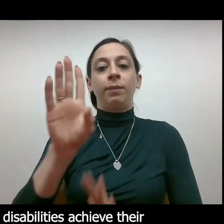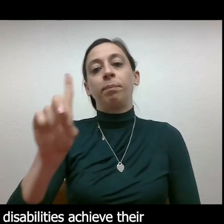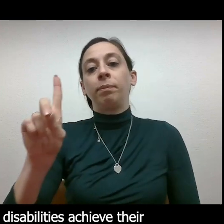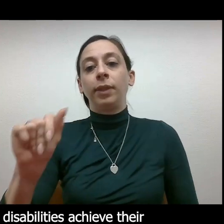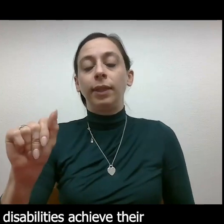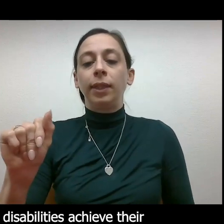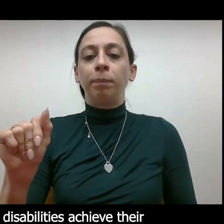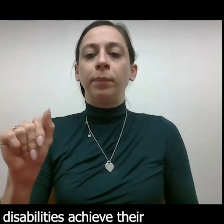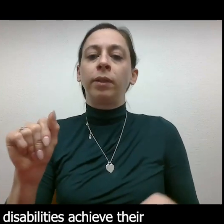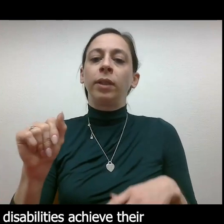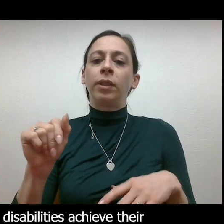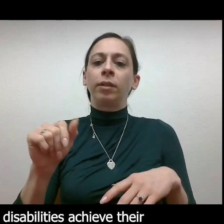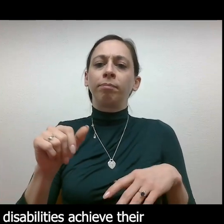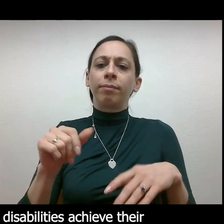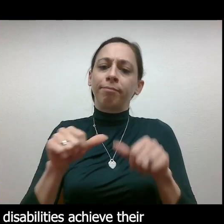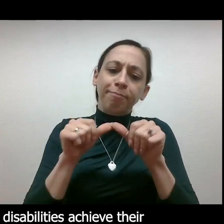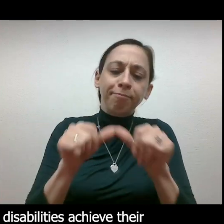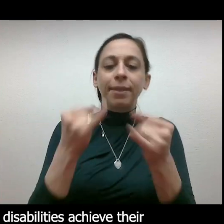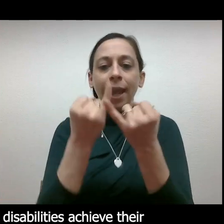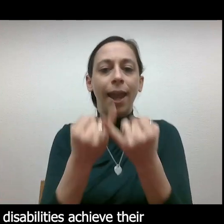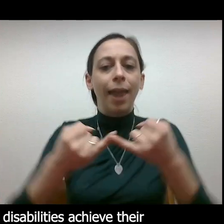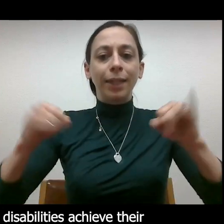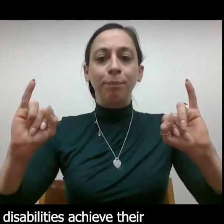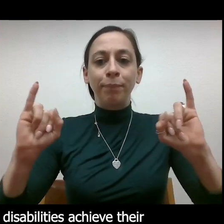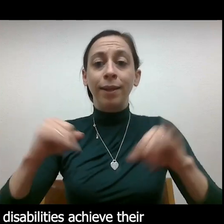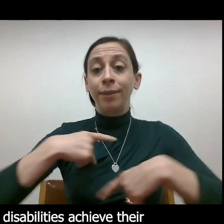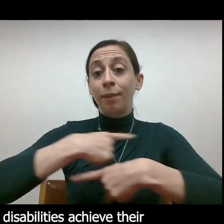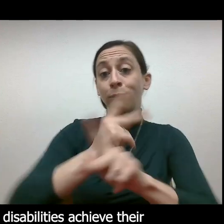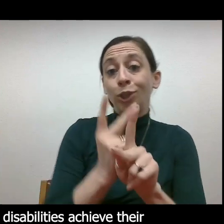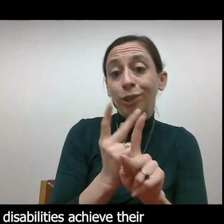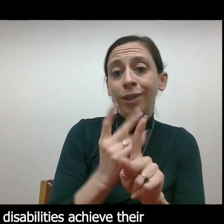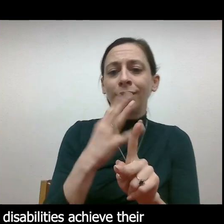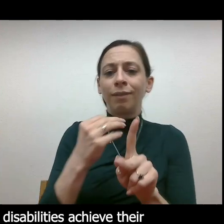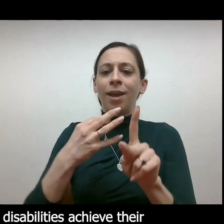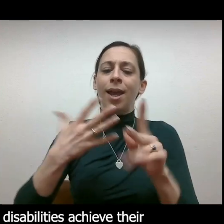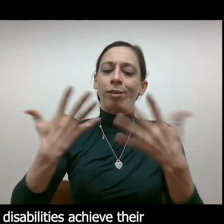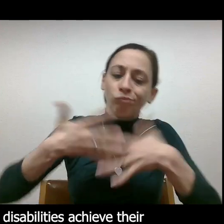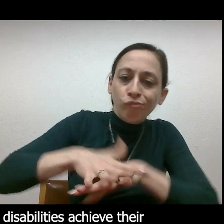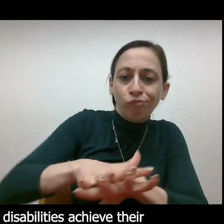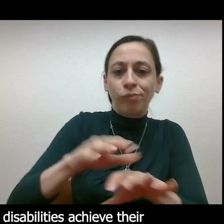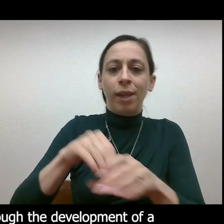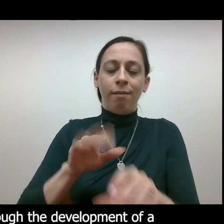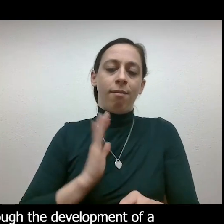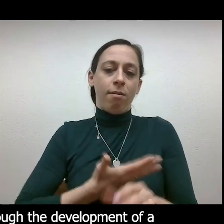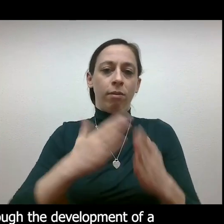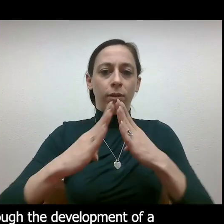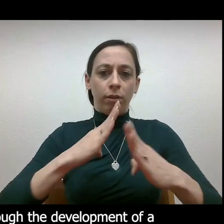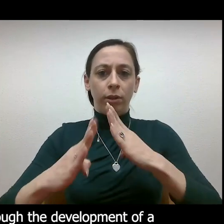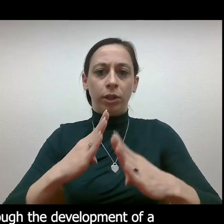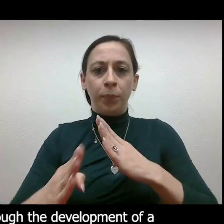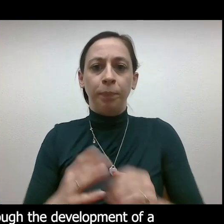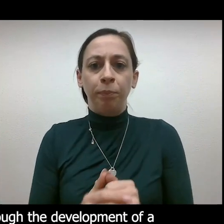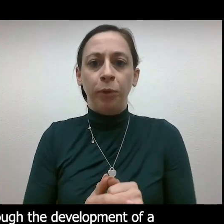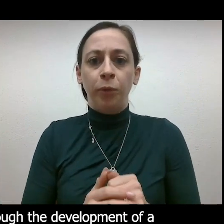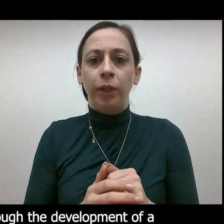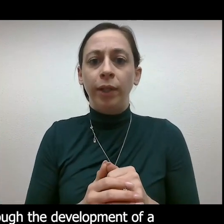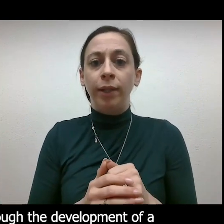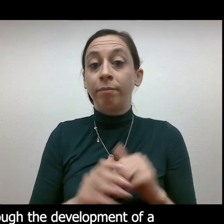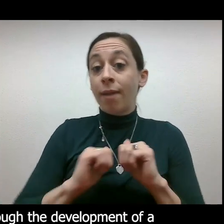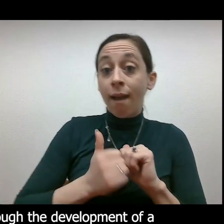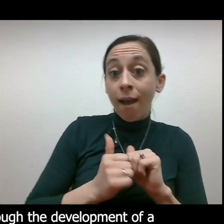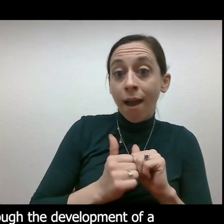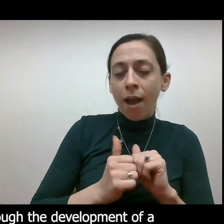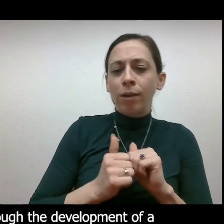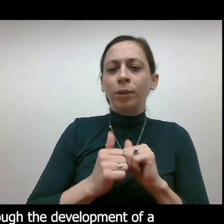TCDD helps people with developmental disabilities achieve their potential for independence, productivity, and integration into their community through